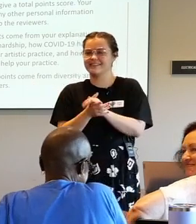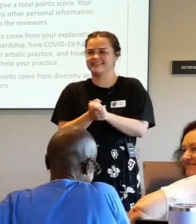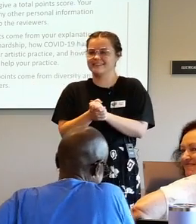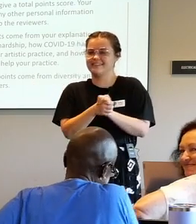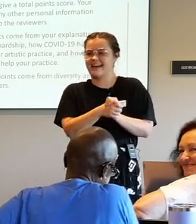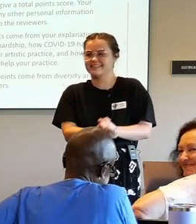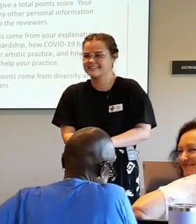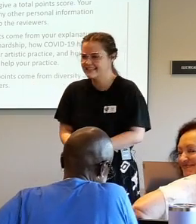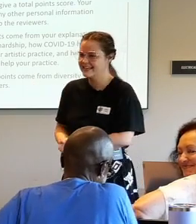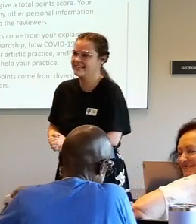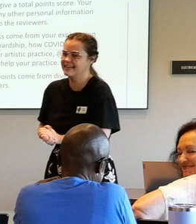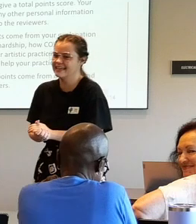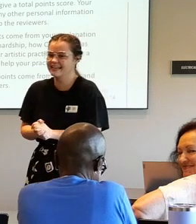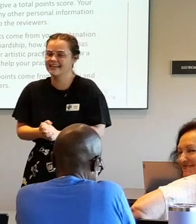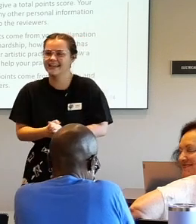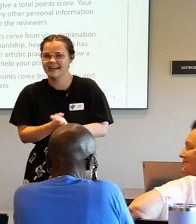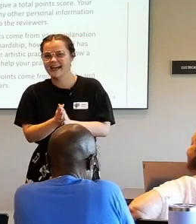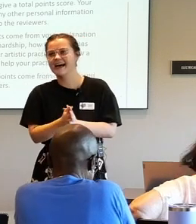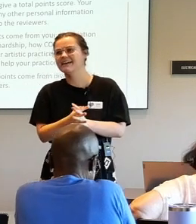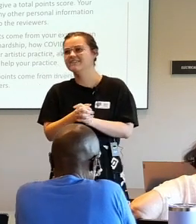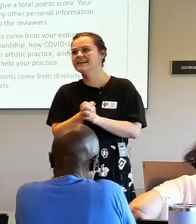lot of information really fast.